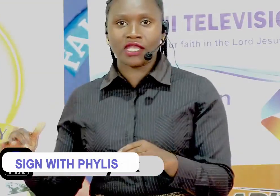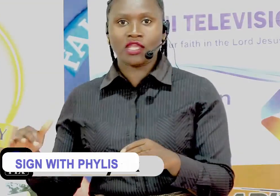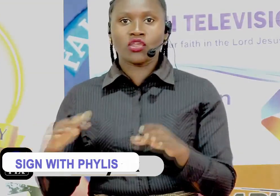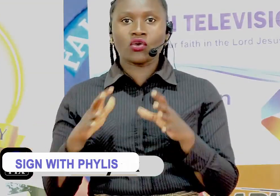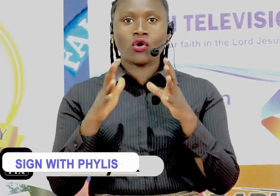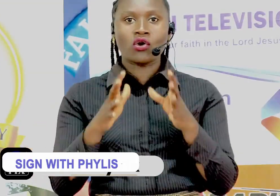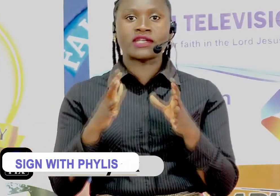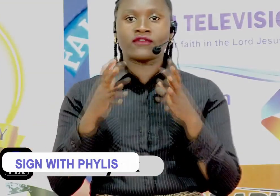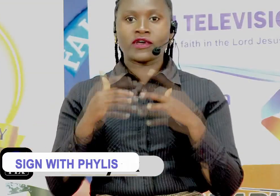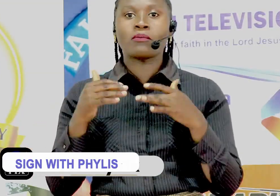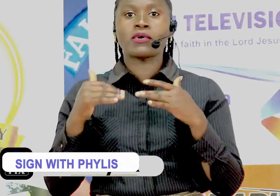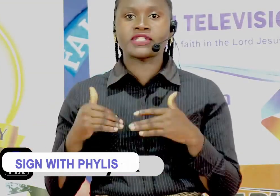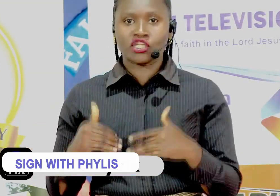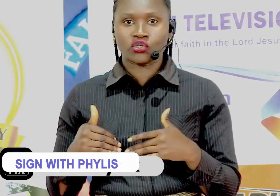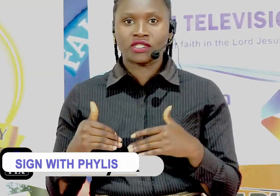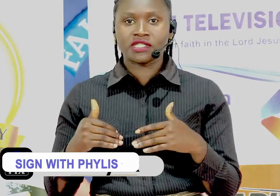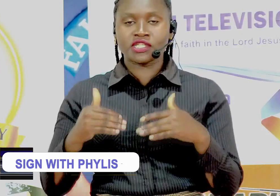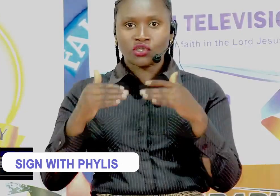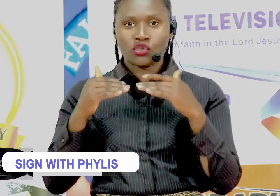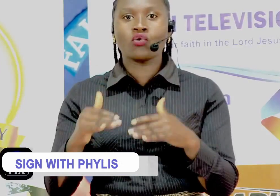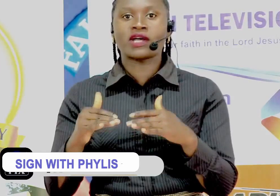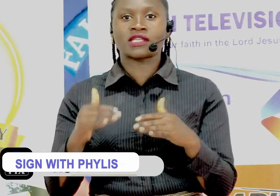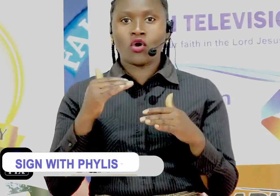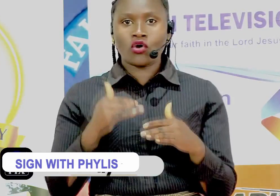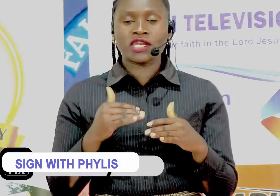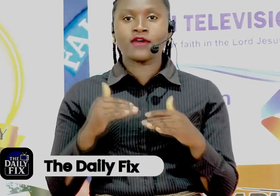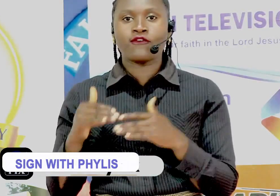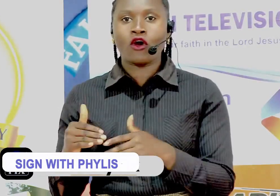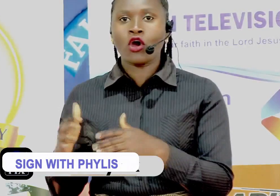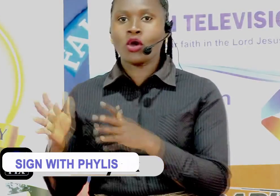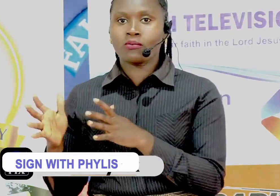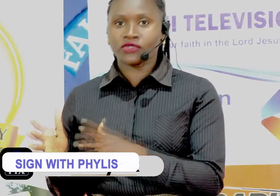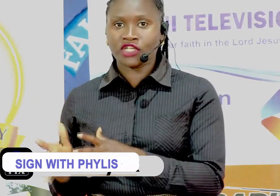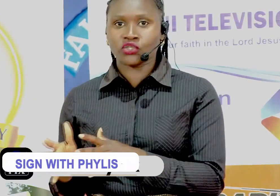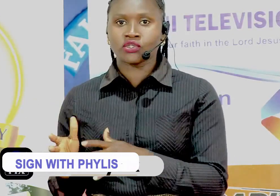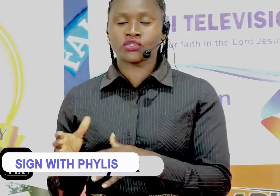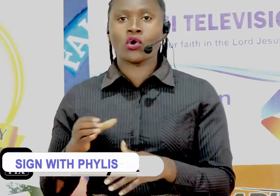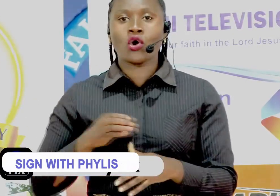You own for possession. This is yours. Owning for possession. So